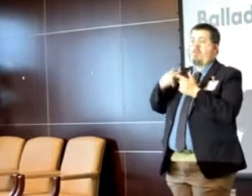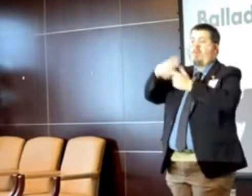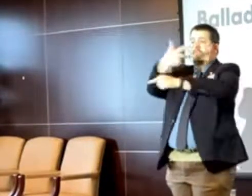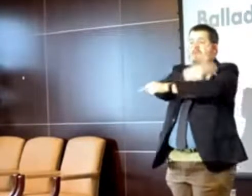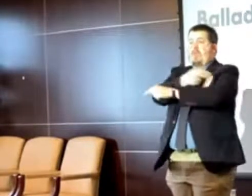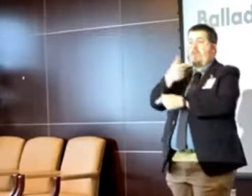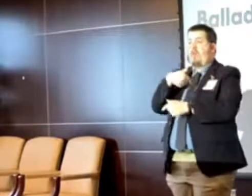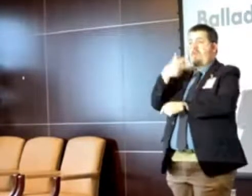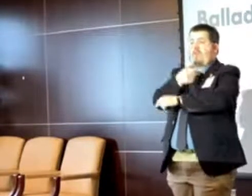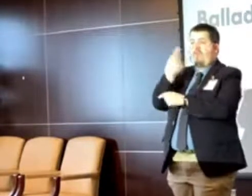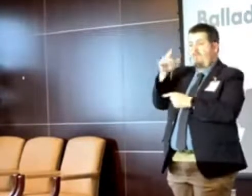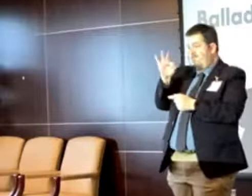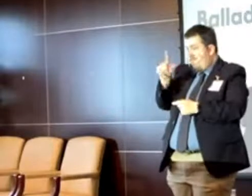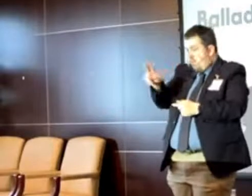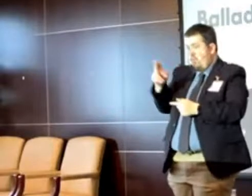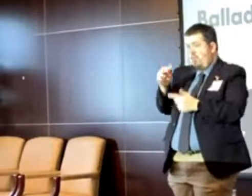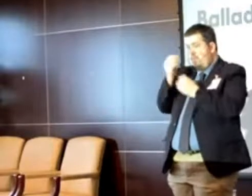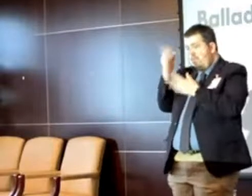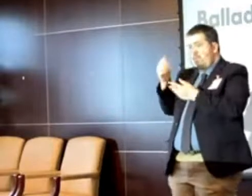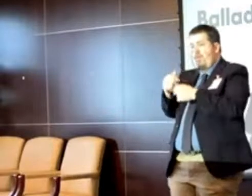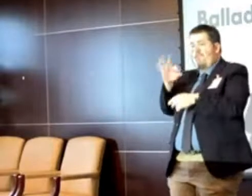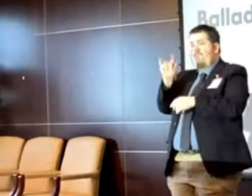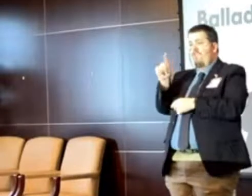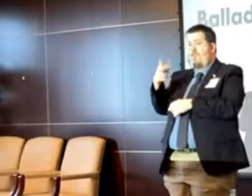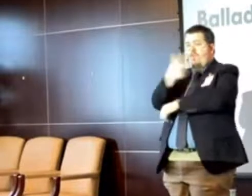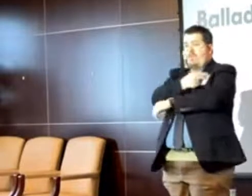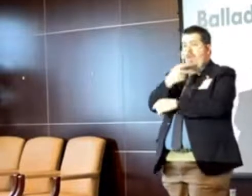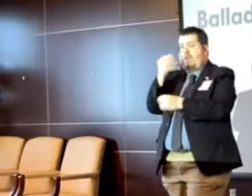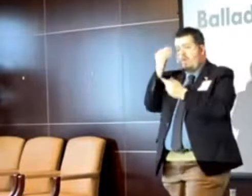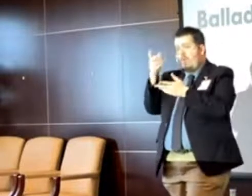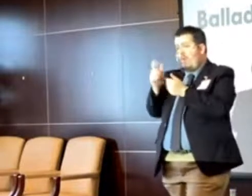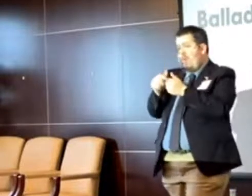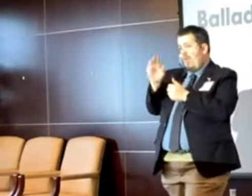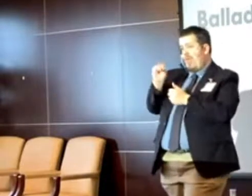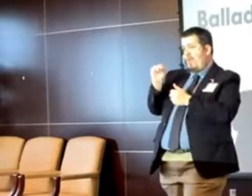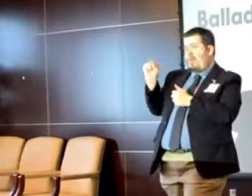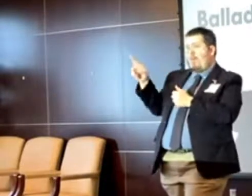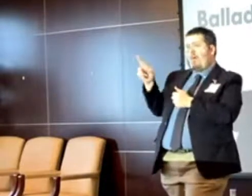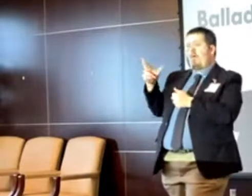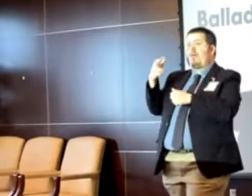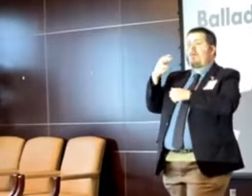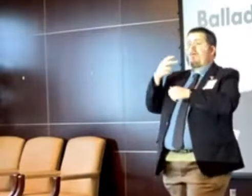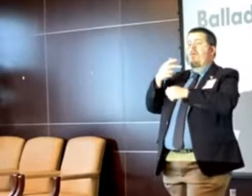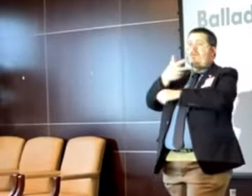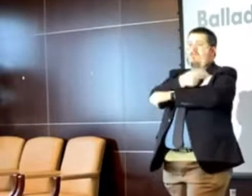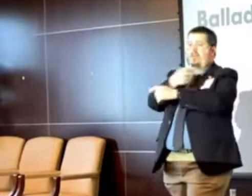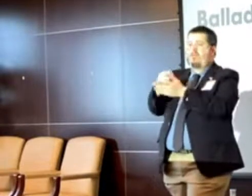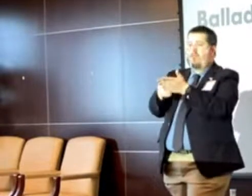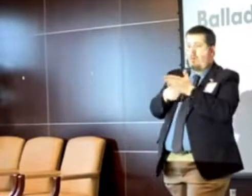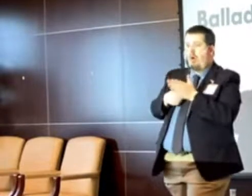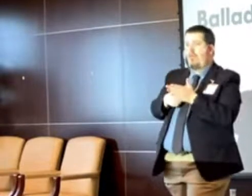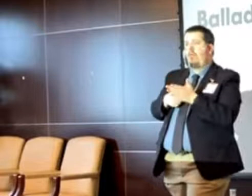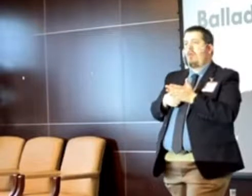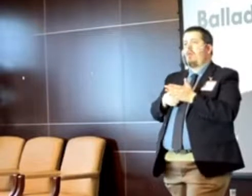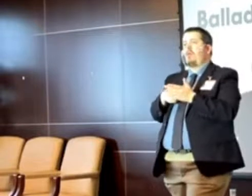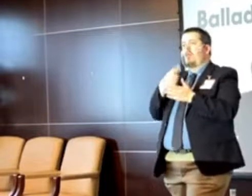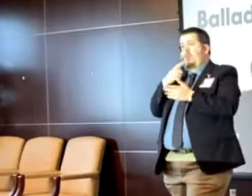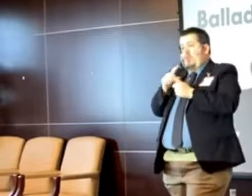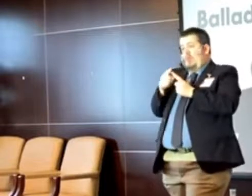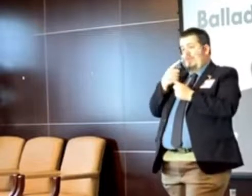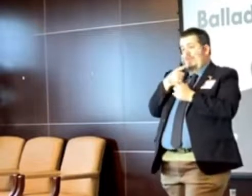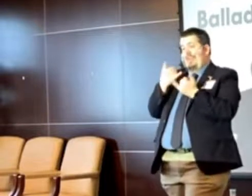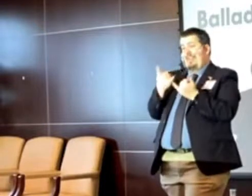I'm vaccinated for the flu. I comply with the flu vaccine. I comply with the MMR vaccine requirements. To say now that